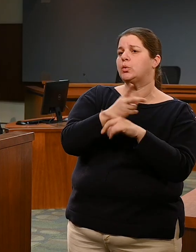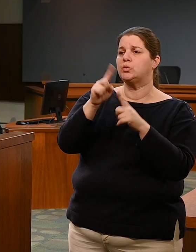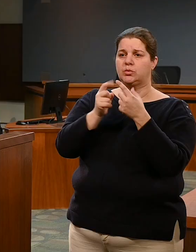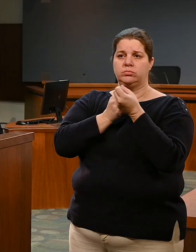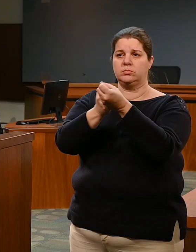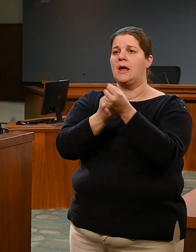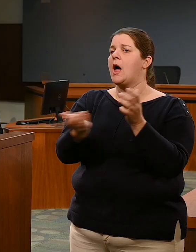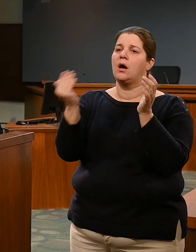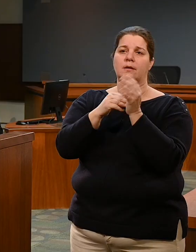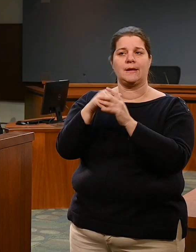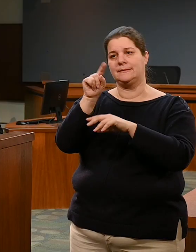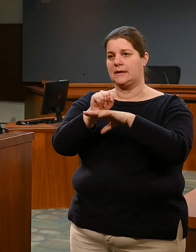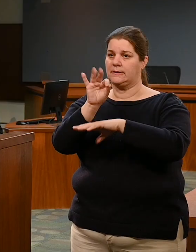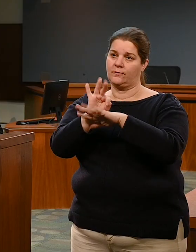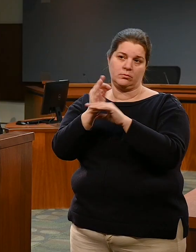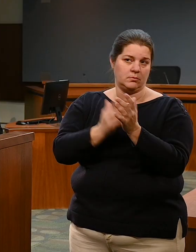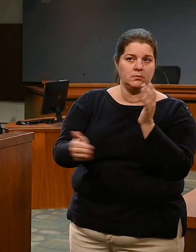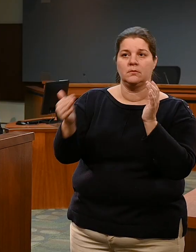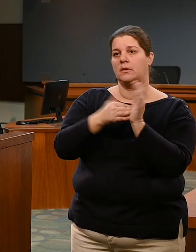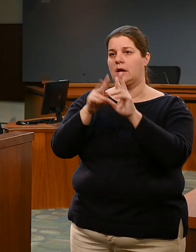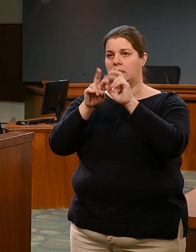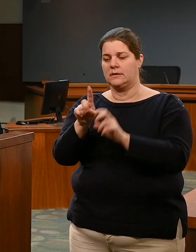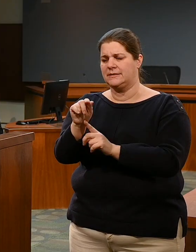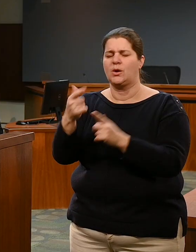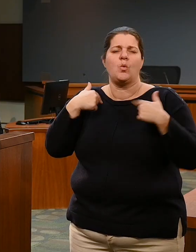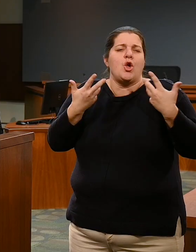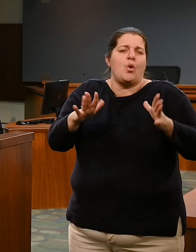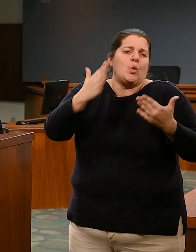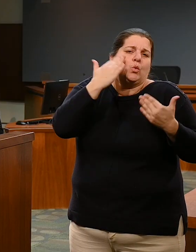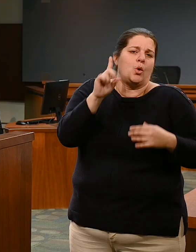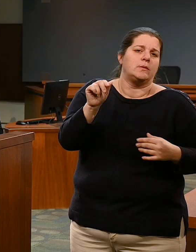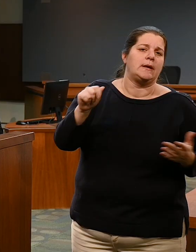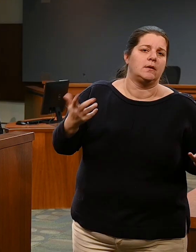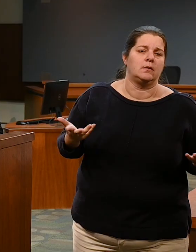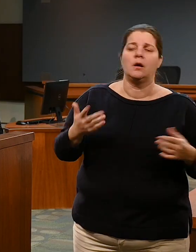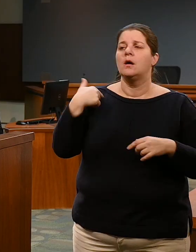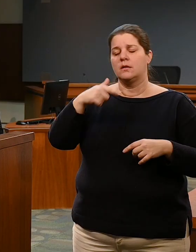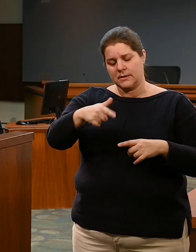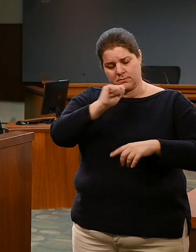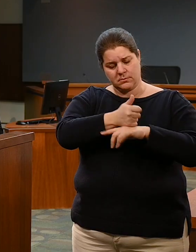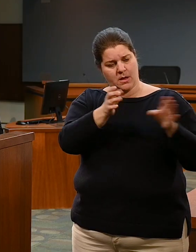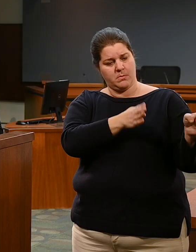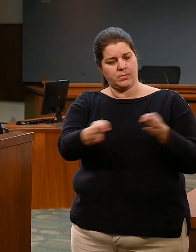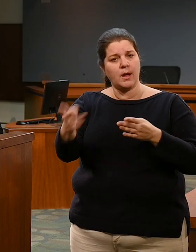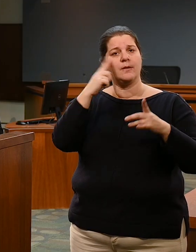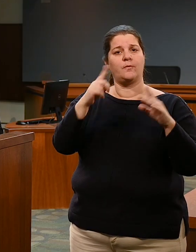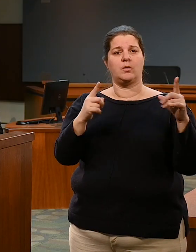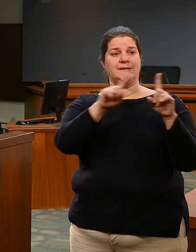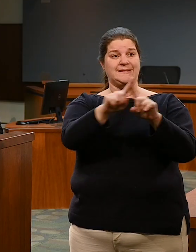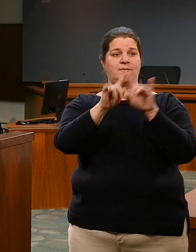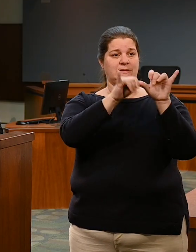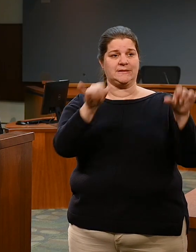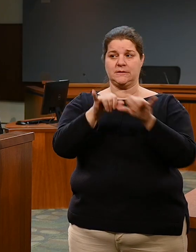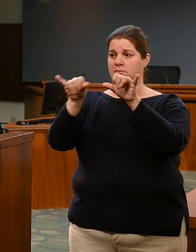yet another task force to analyze data we already know. It is a roadmap. It calls for sustained investment, cross-system accountability,